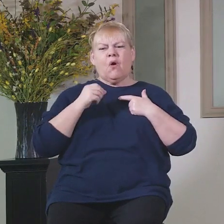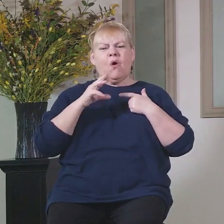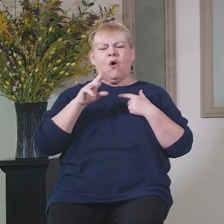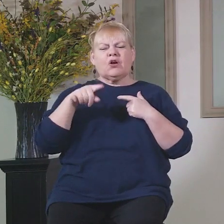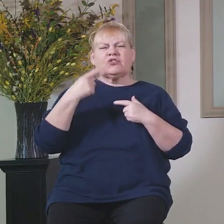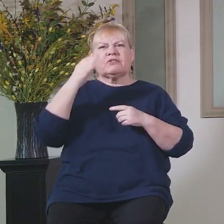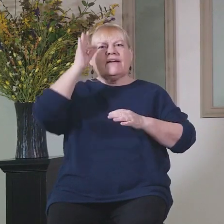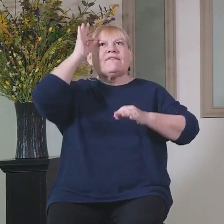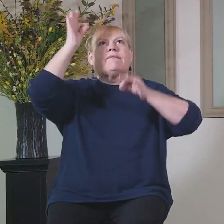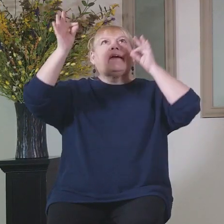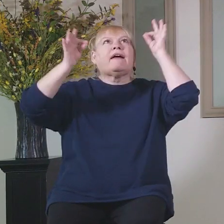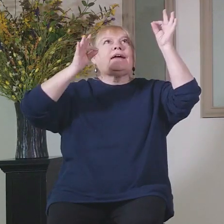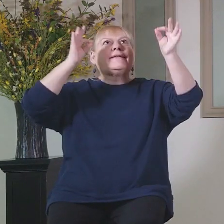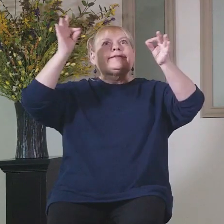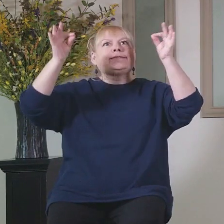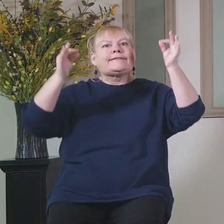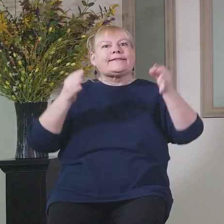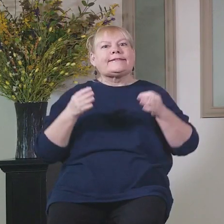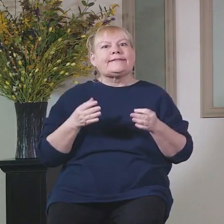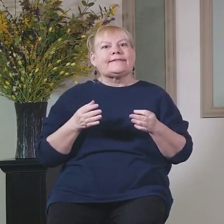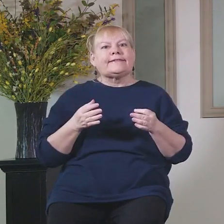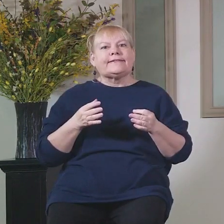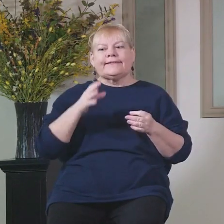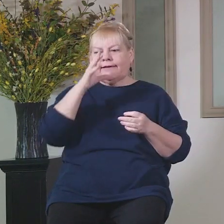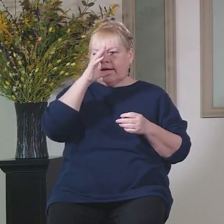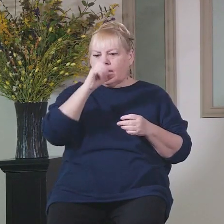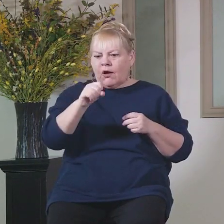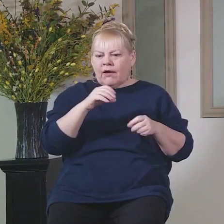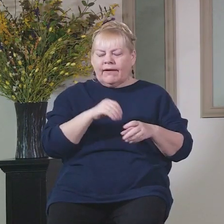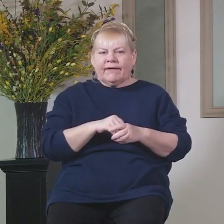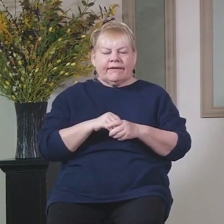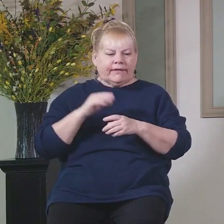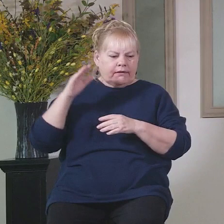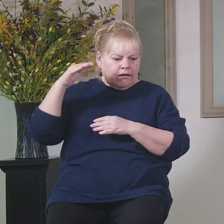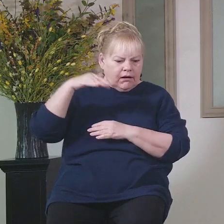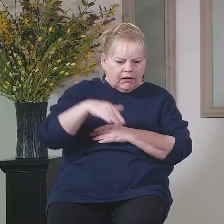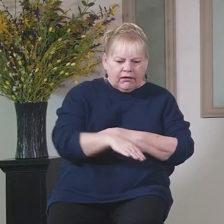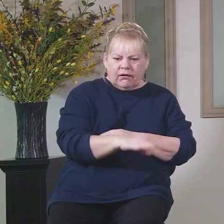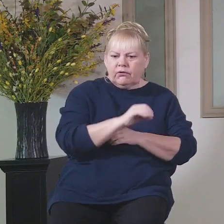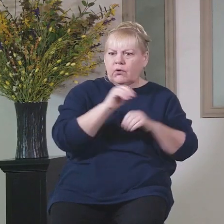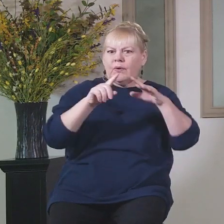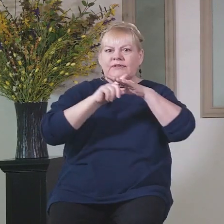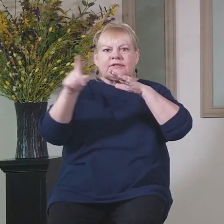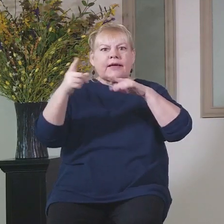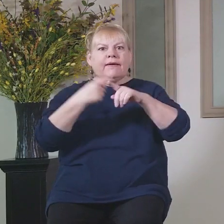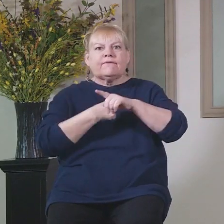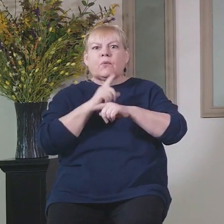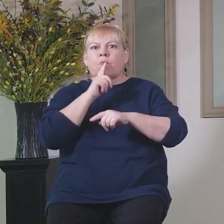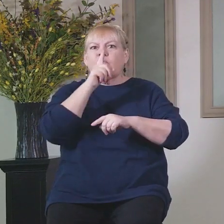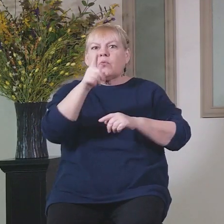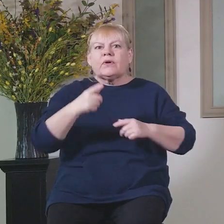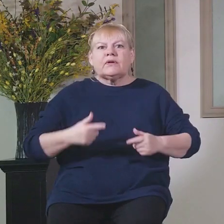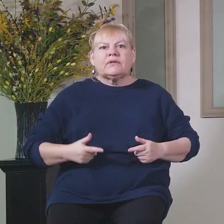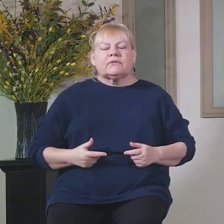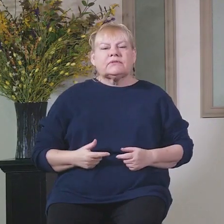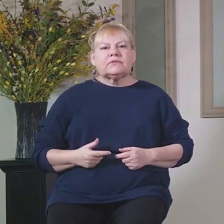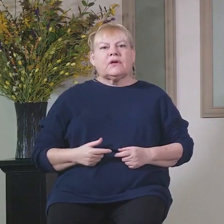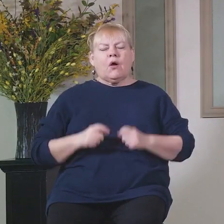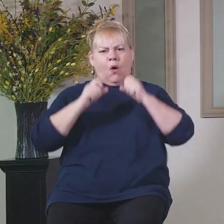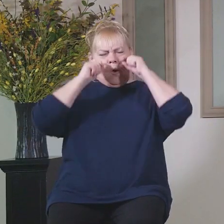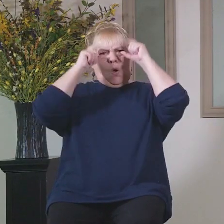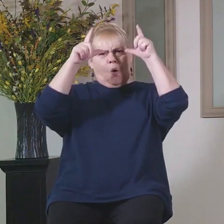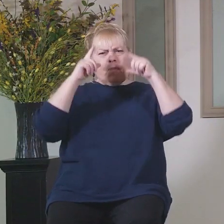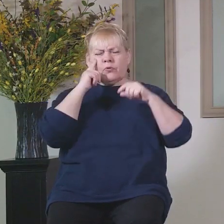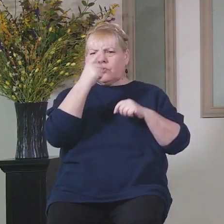just fantasy? Caught in a landslide, no escape from reality. Open your